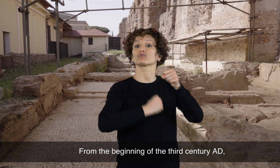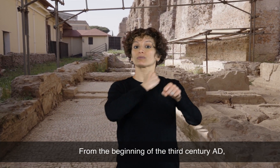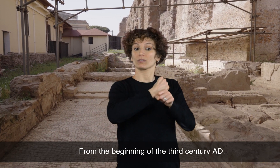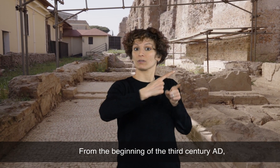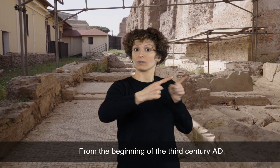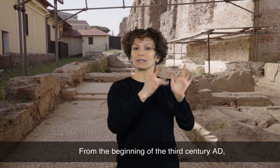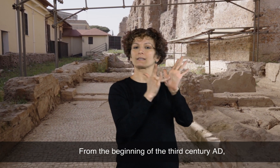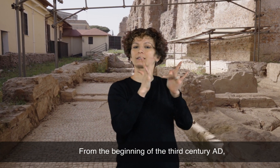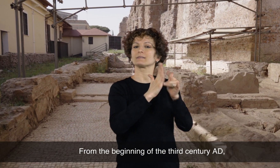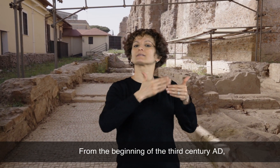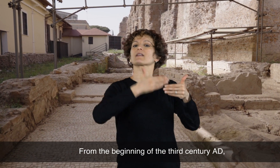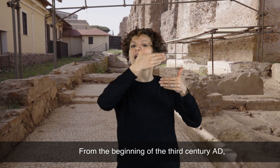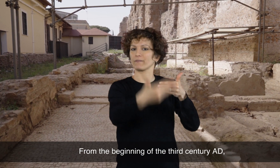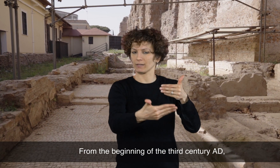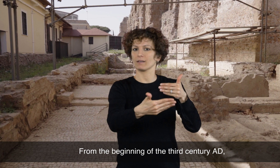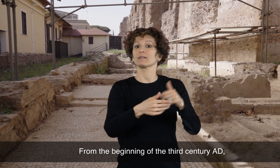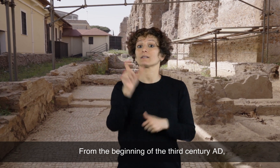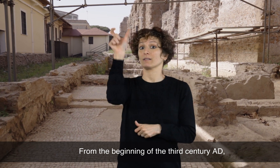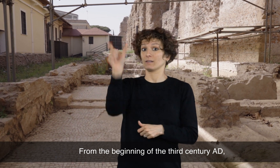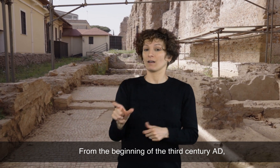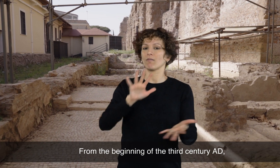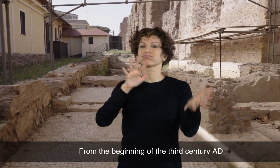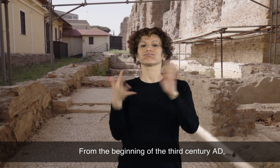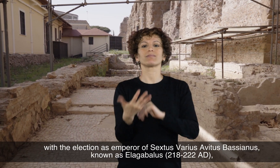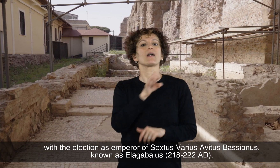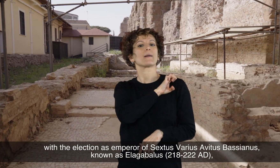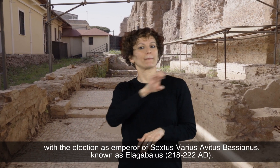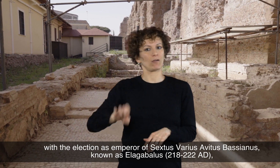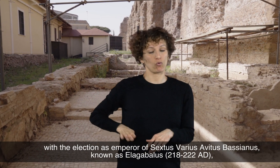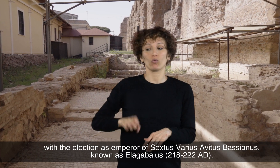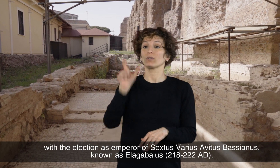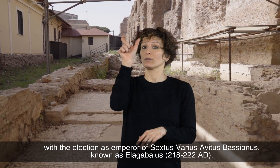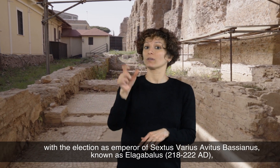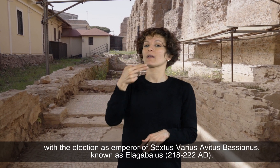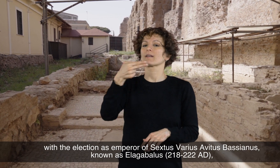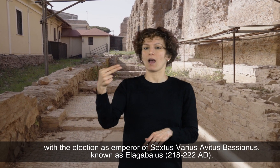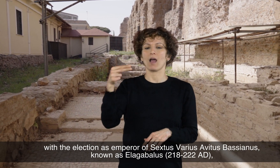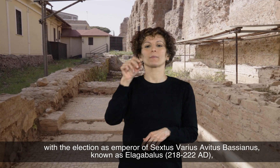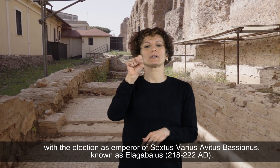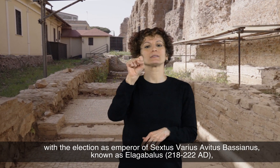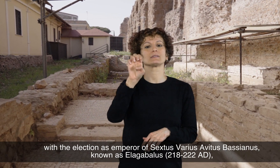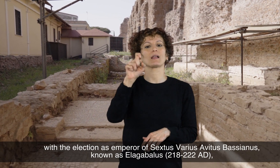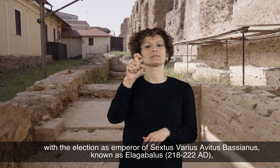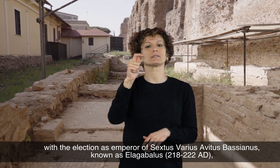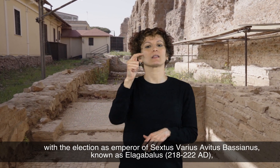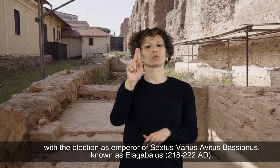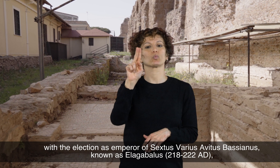From the beginning of the 3rd century AD, with the election as emperor of Sextus Varius